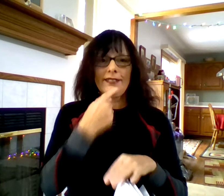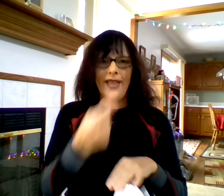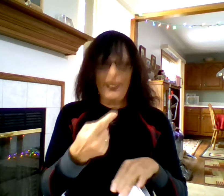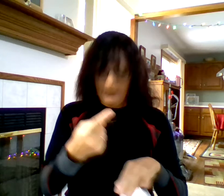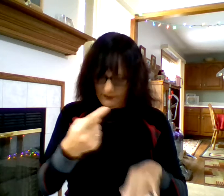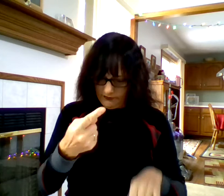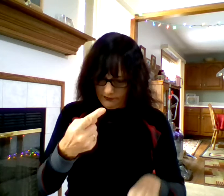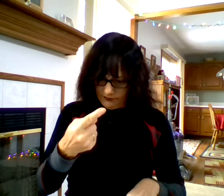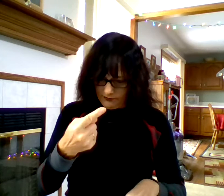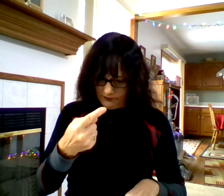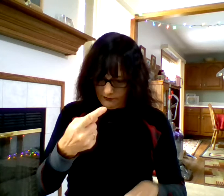Said,